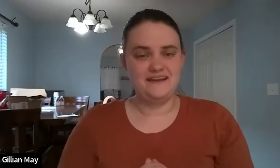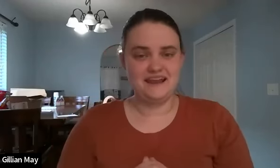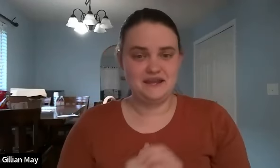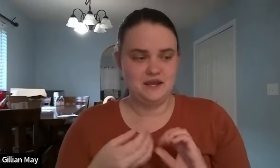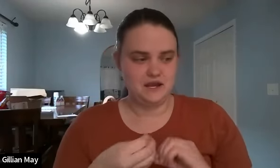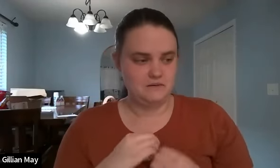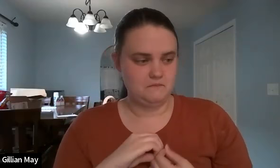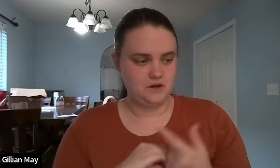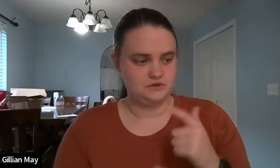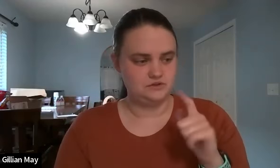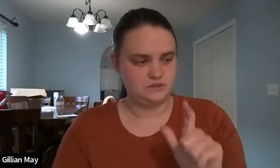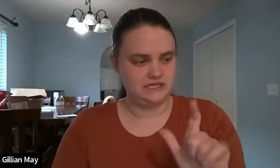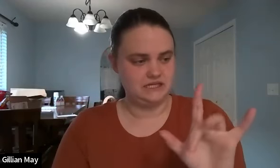right. Number